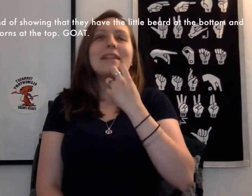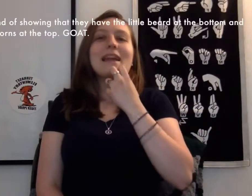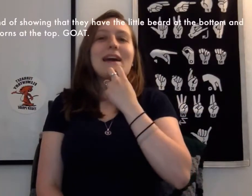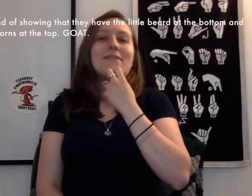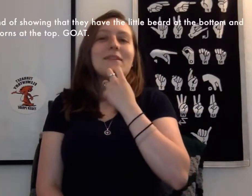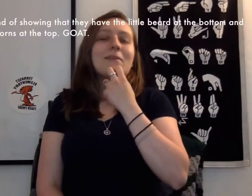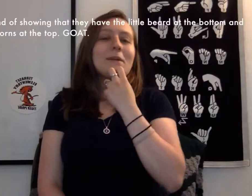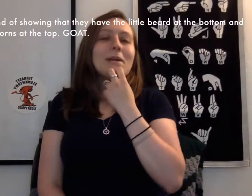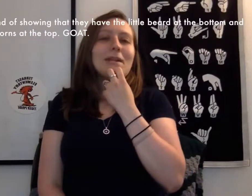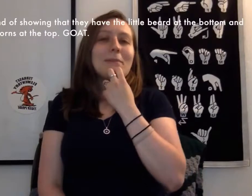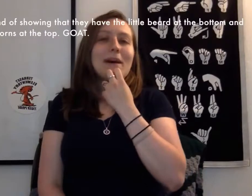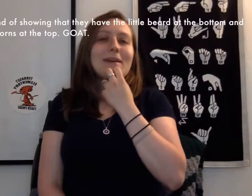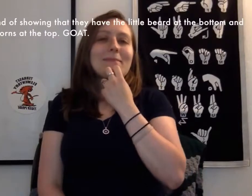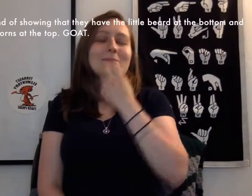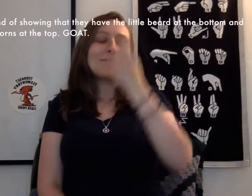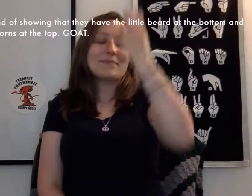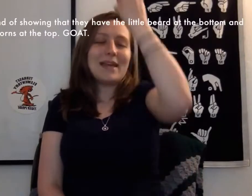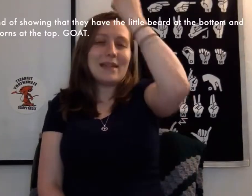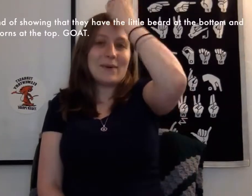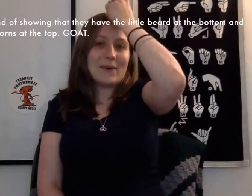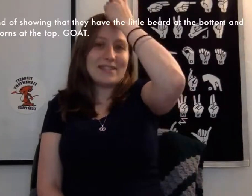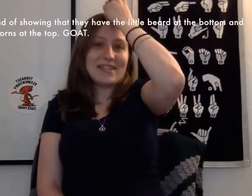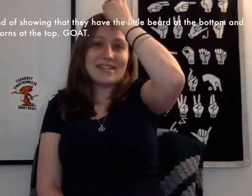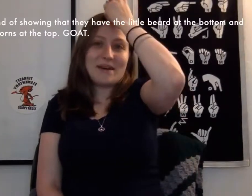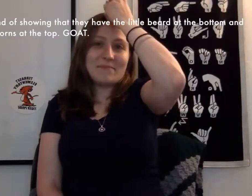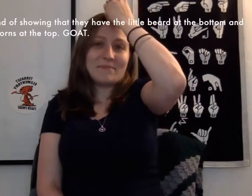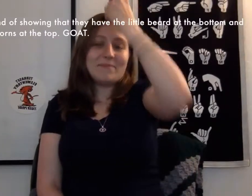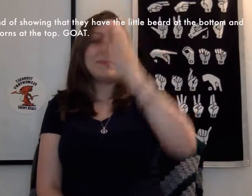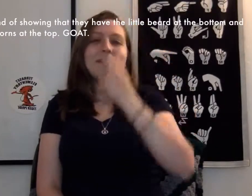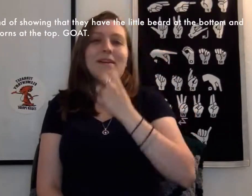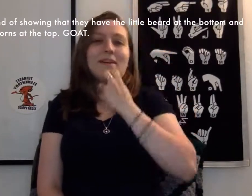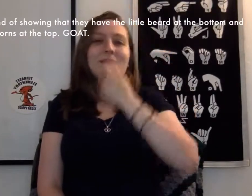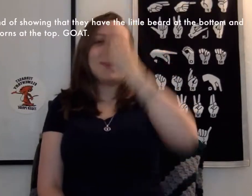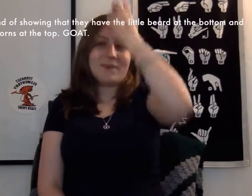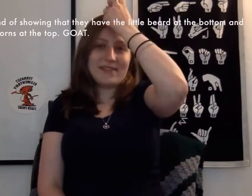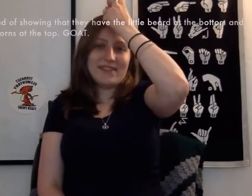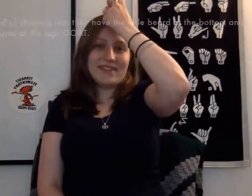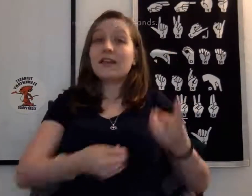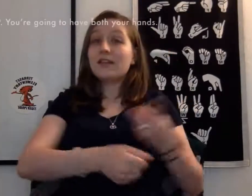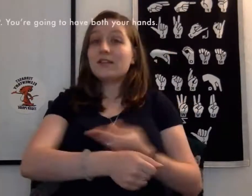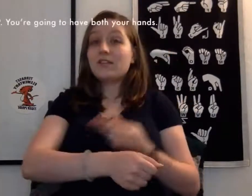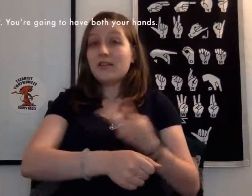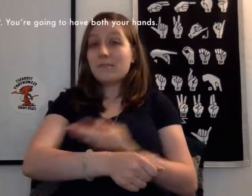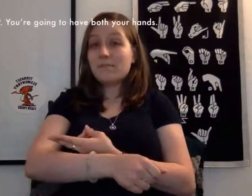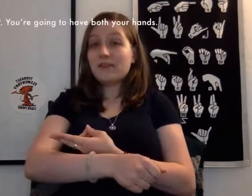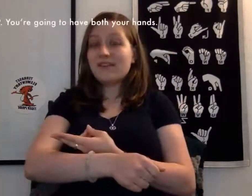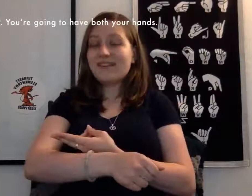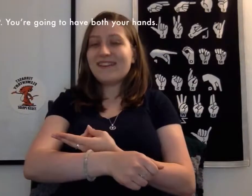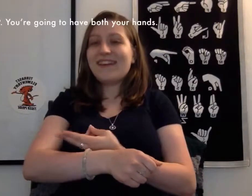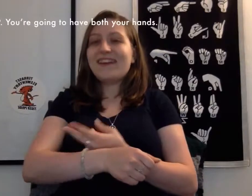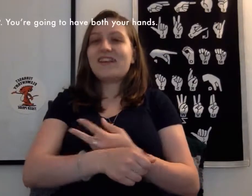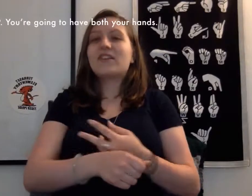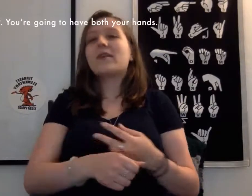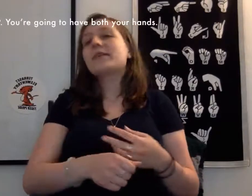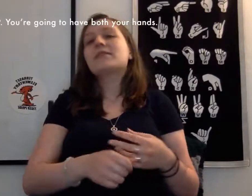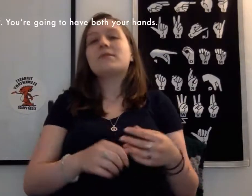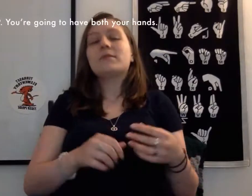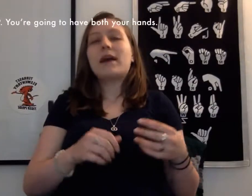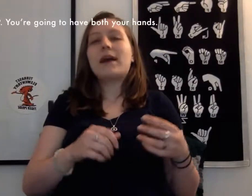have the little beard at the bottom and then horns at the top. Goat. Sheep, you're going to have both